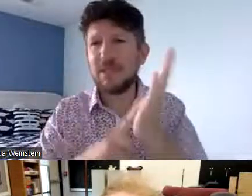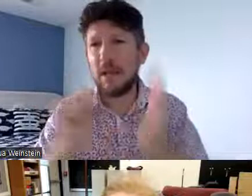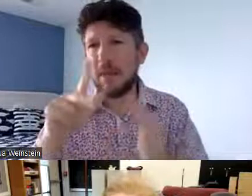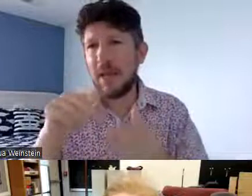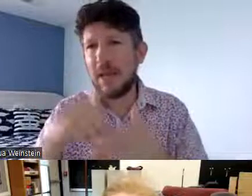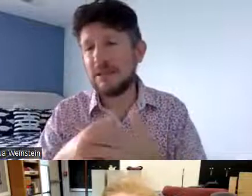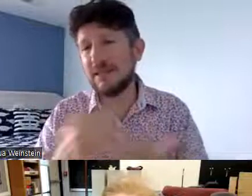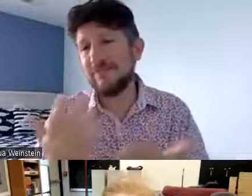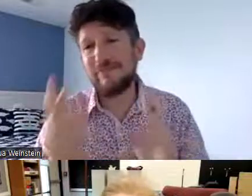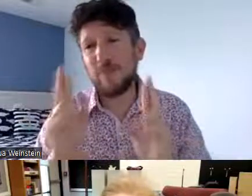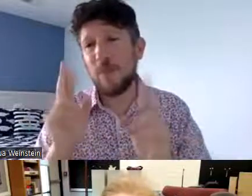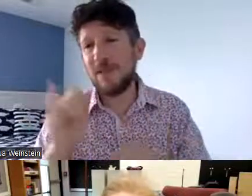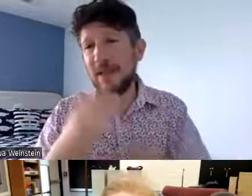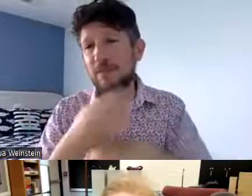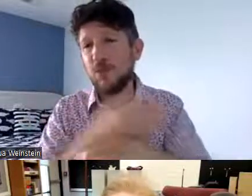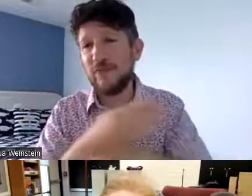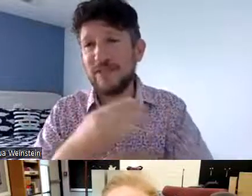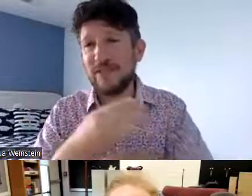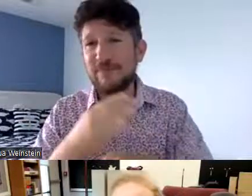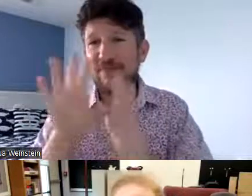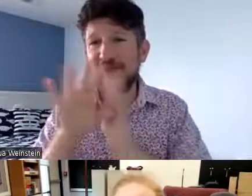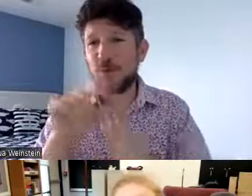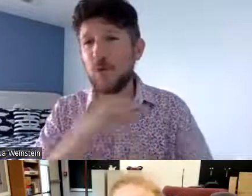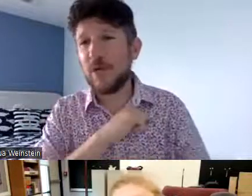I'm sorry. I feel bad for the interpreters.